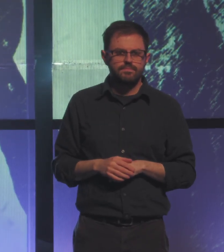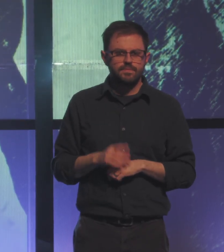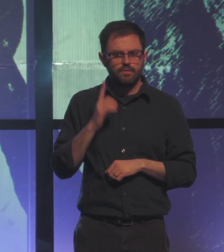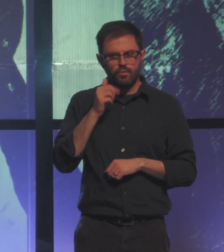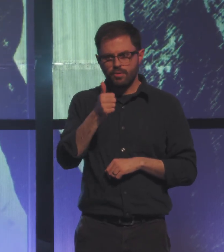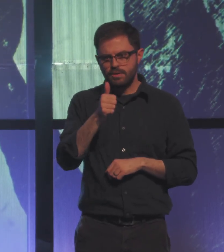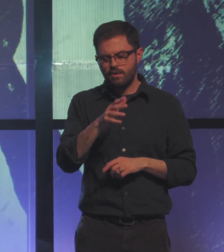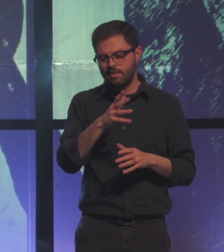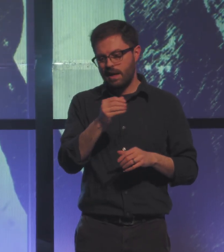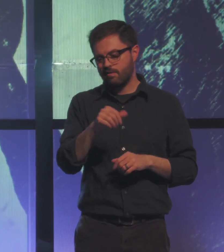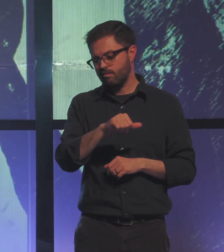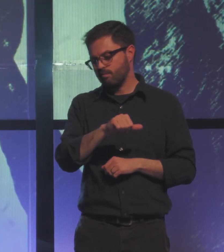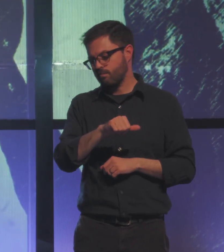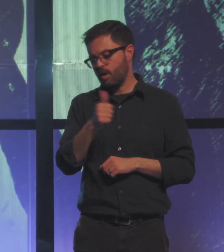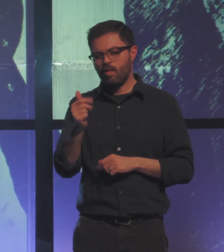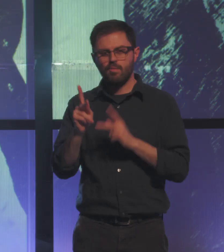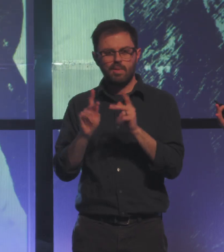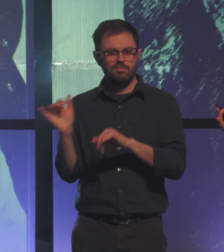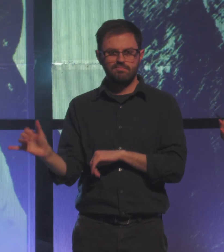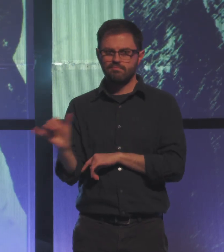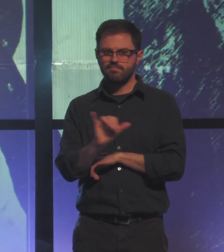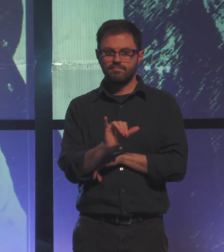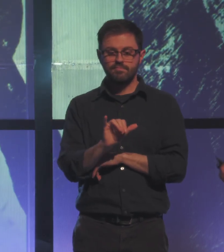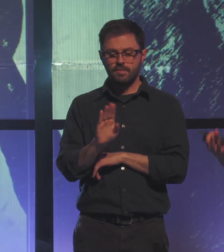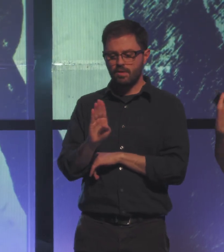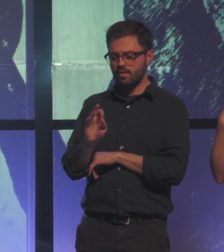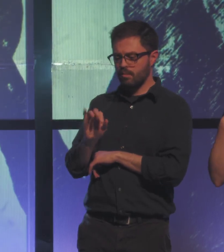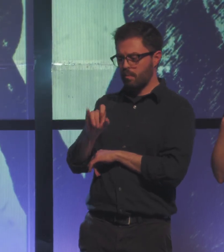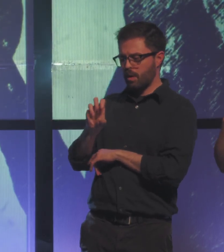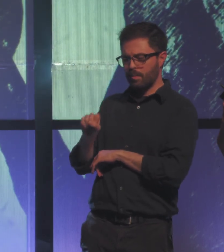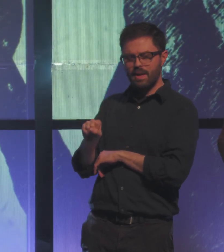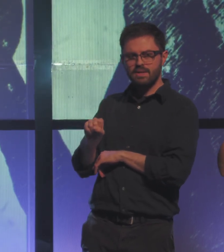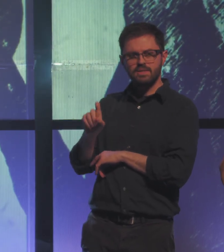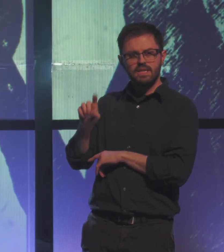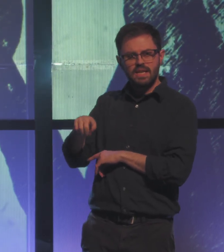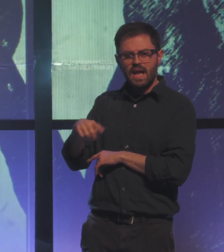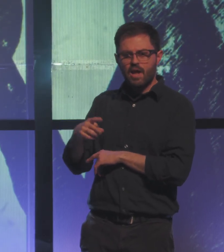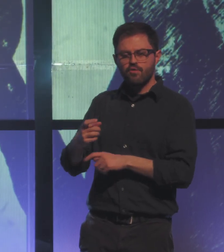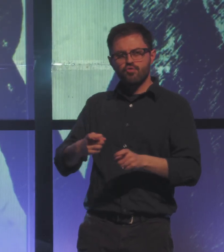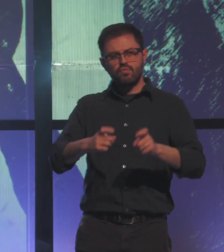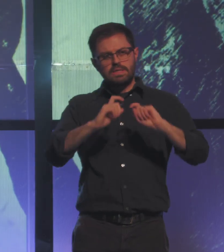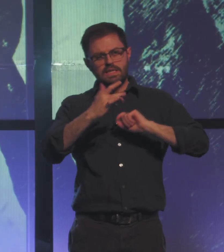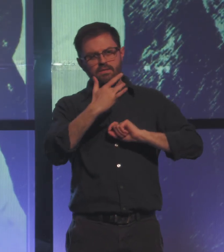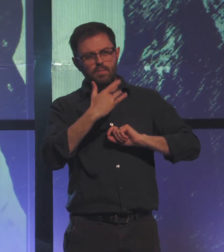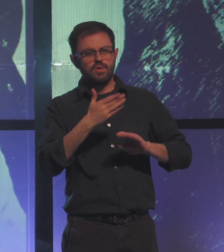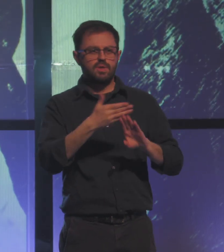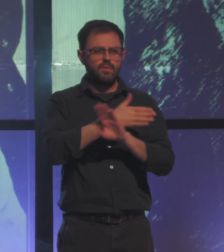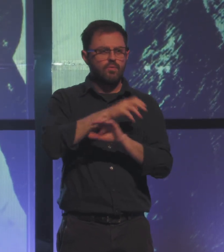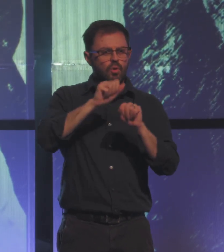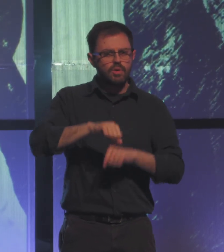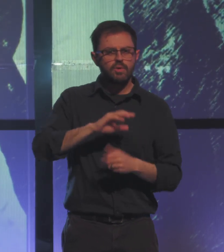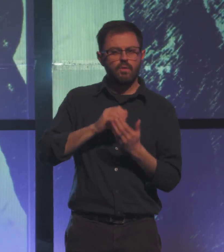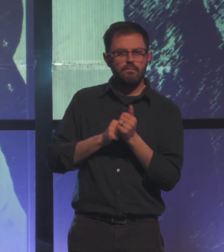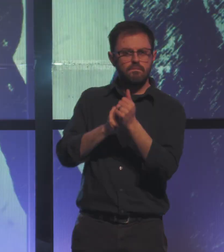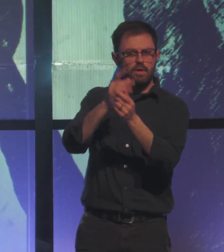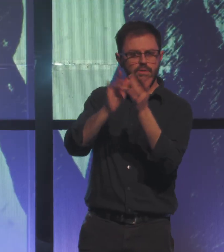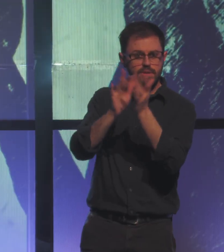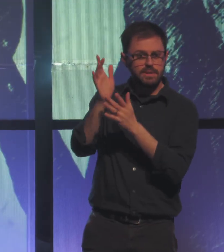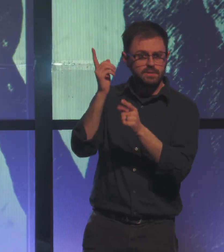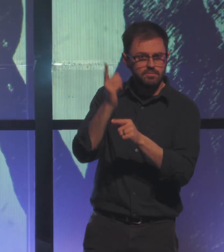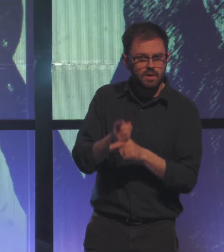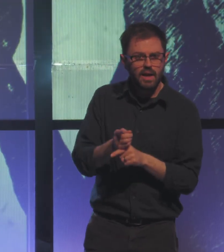Even Bartimaeus had to receive before he could follow, right? He received, he cried out in mercy, he experienced the